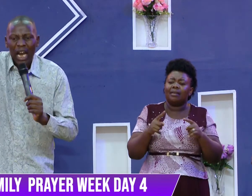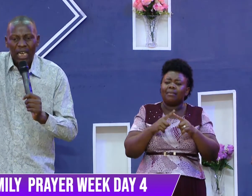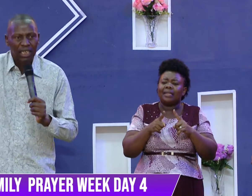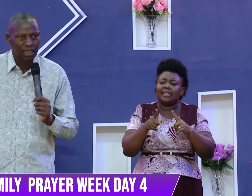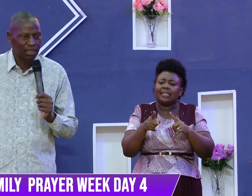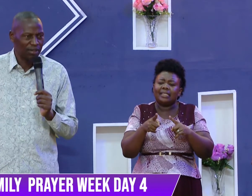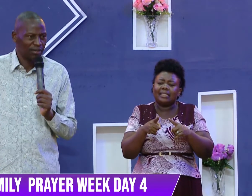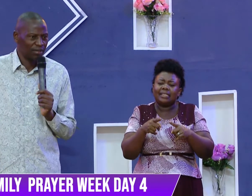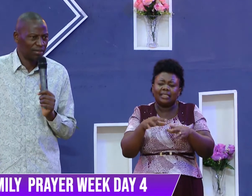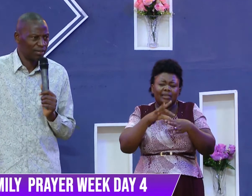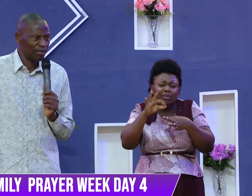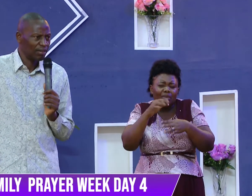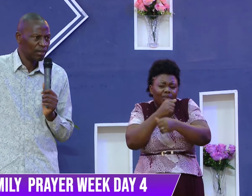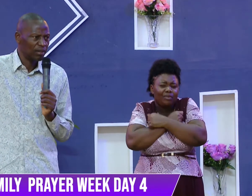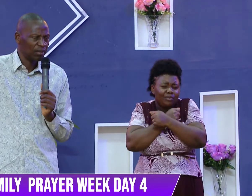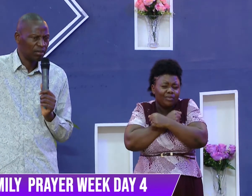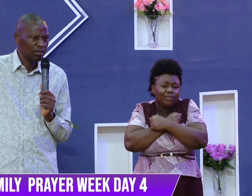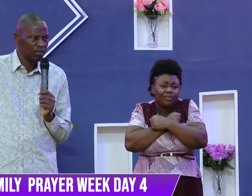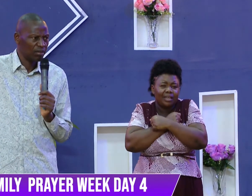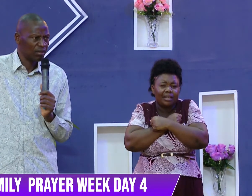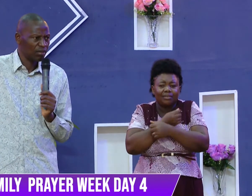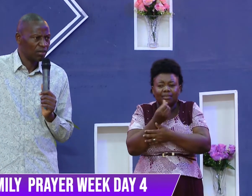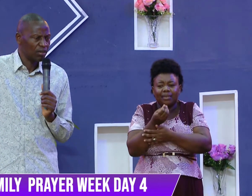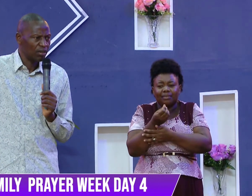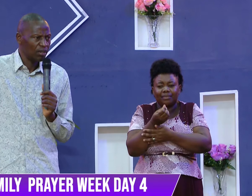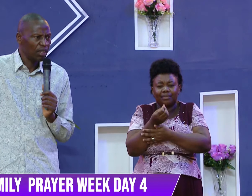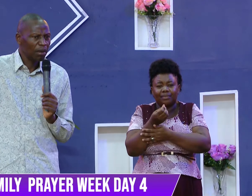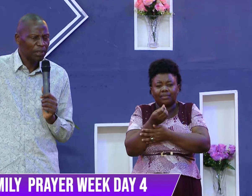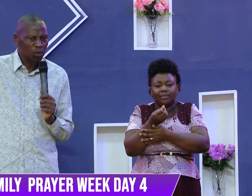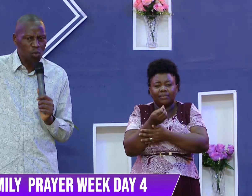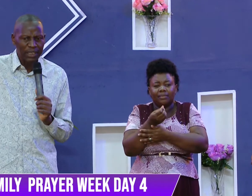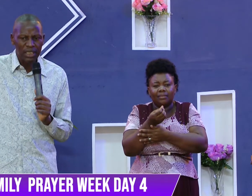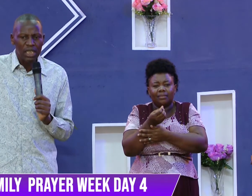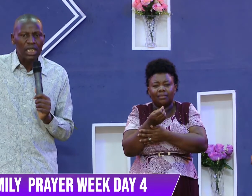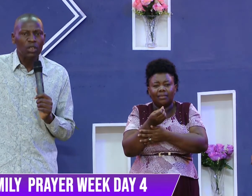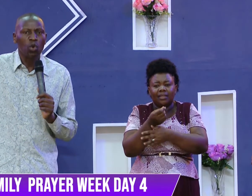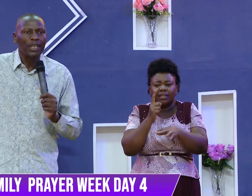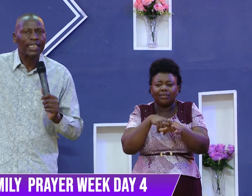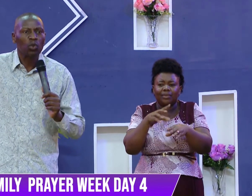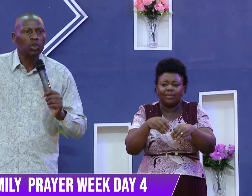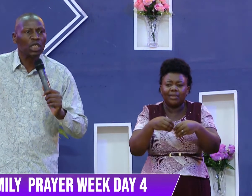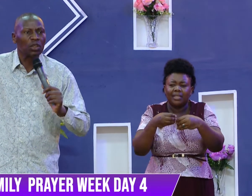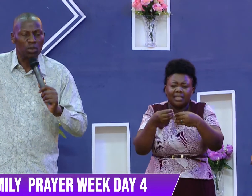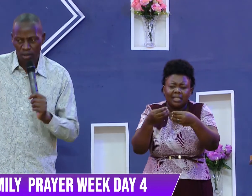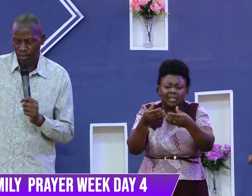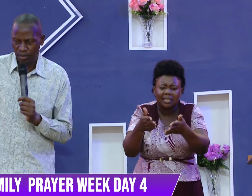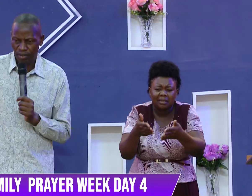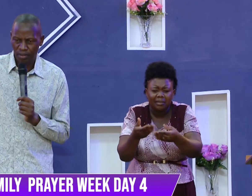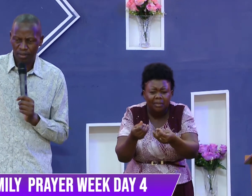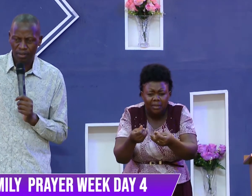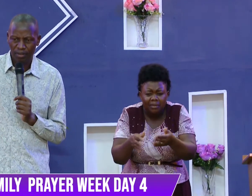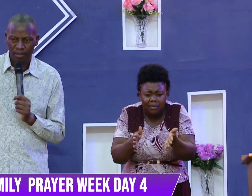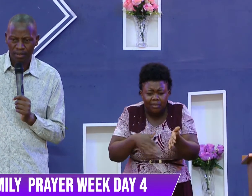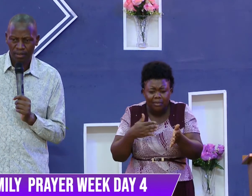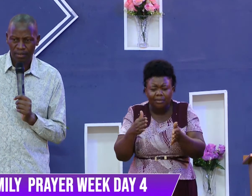steal. But he's telling me this desiring heart. Even though